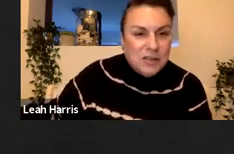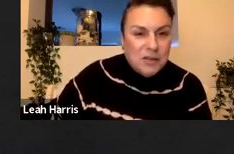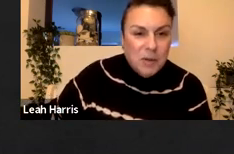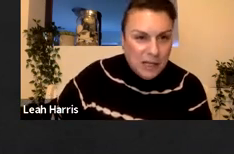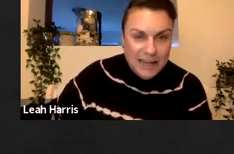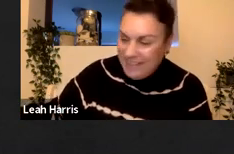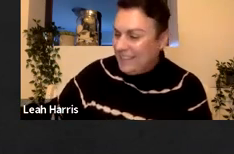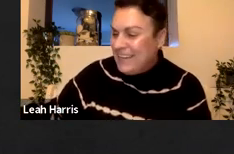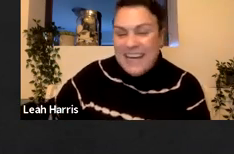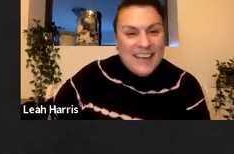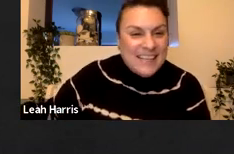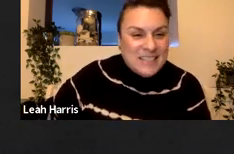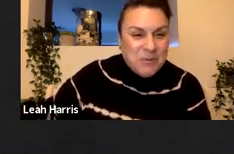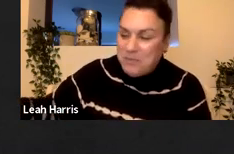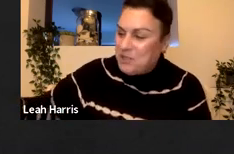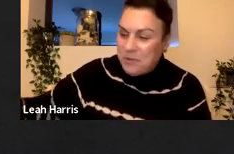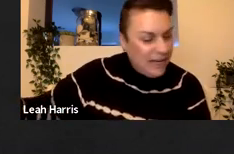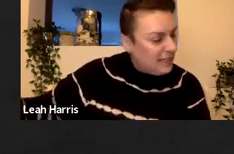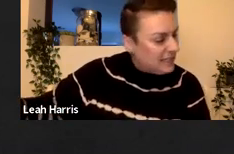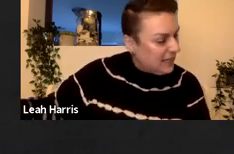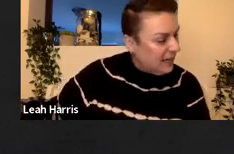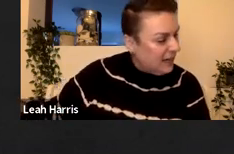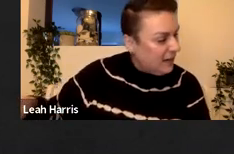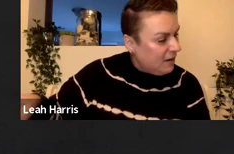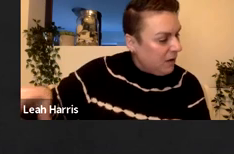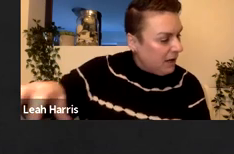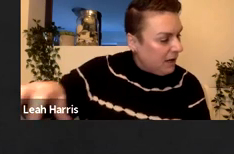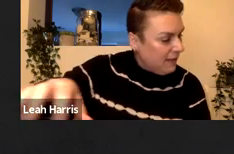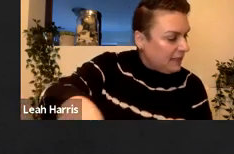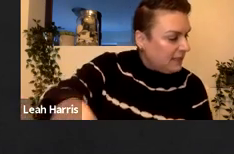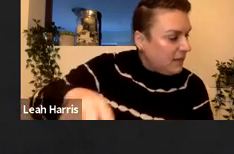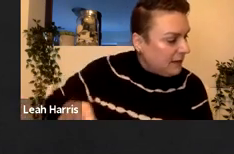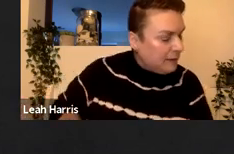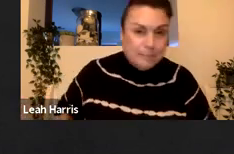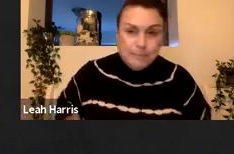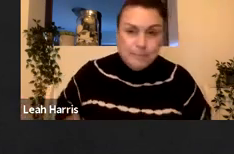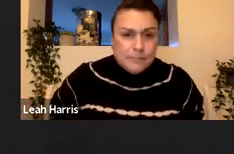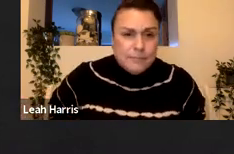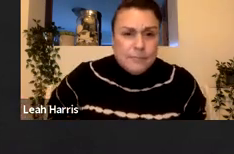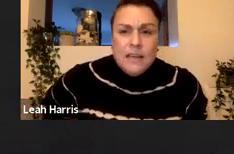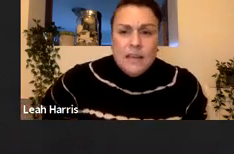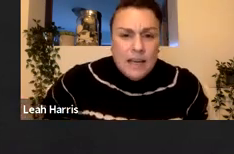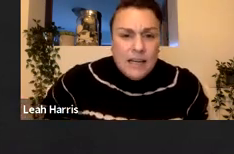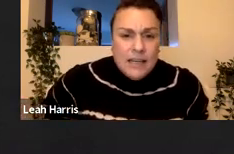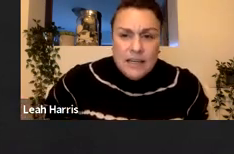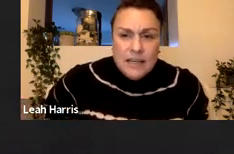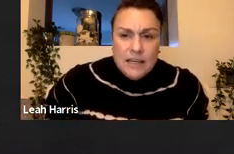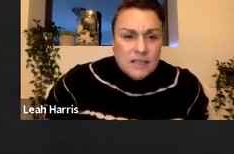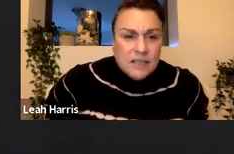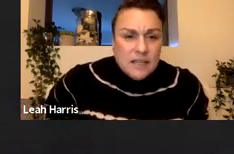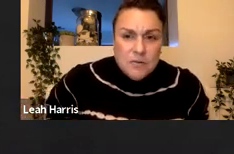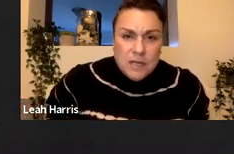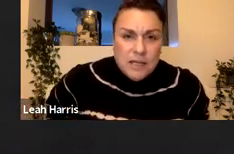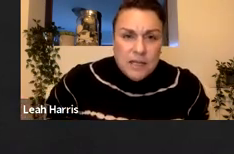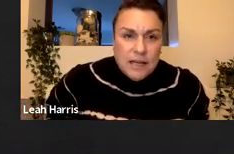should tell you a lot and that's pretty much what i had to say um on that um anything else